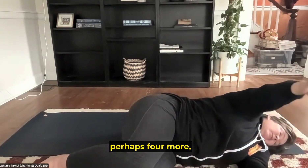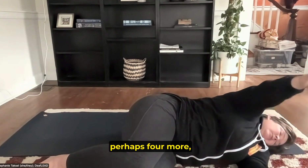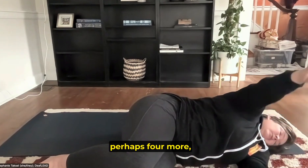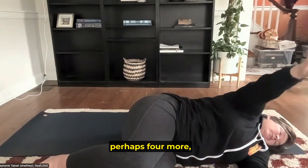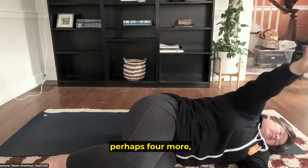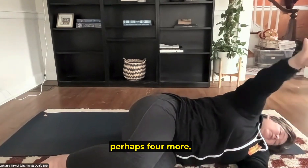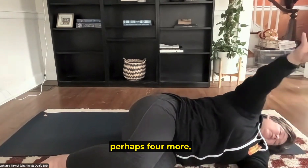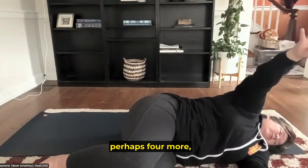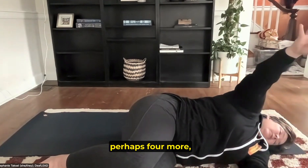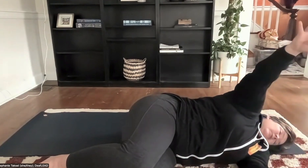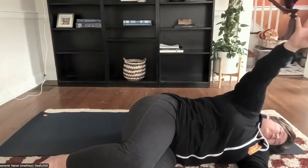Perhaps 4 more.